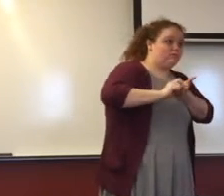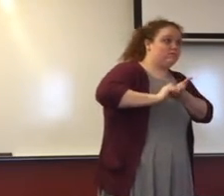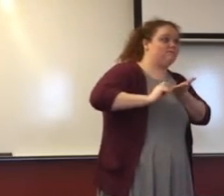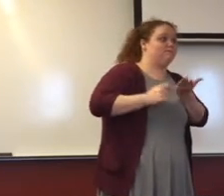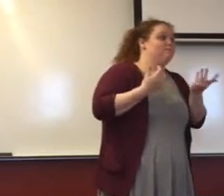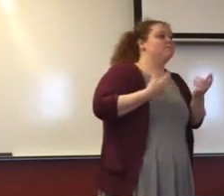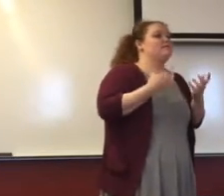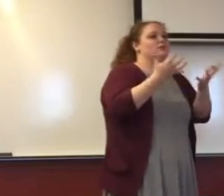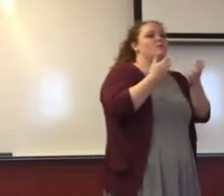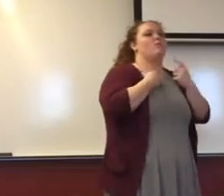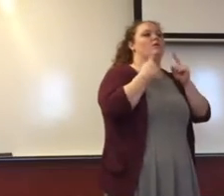yay.